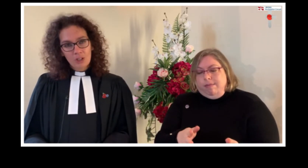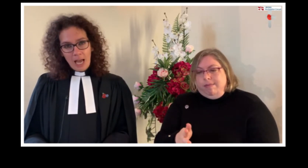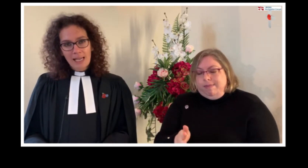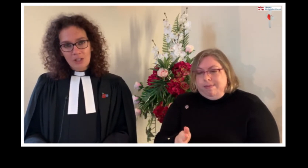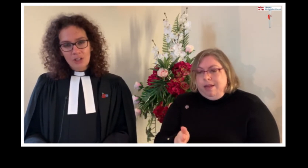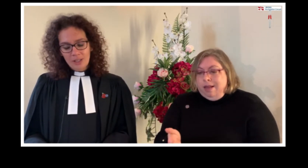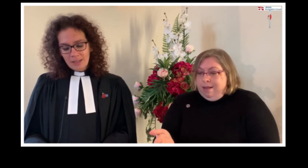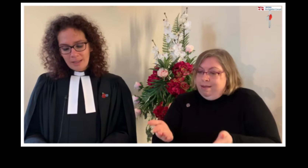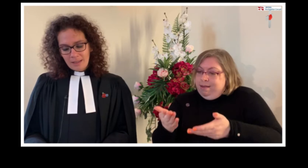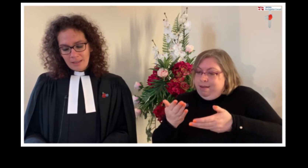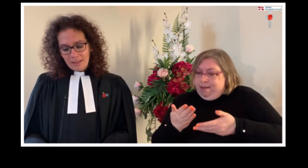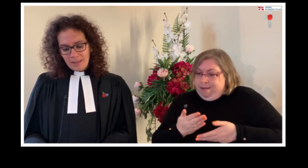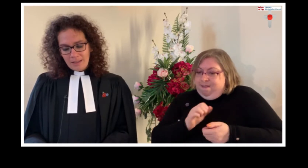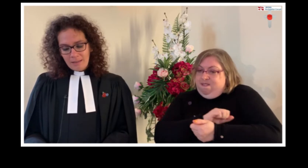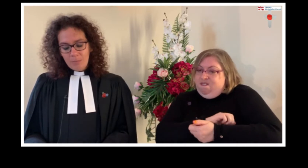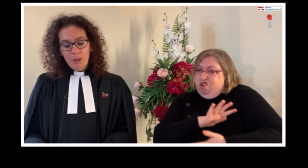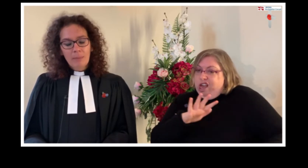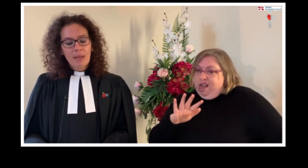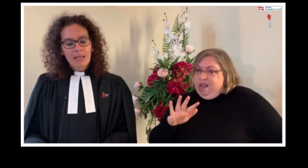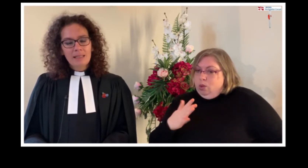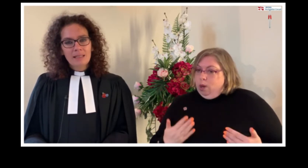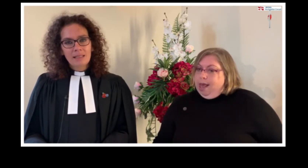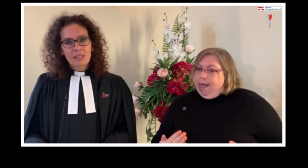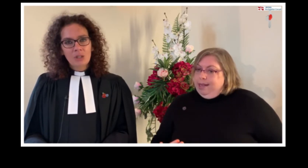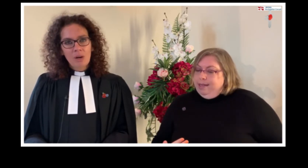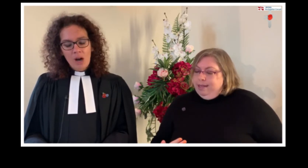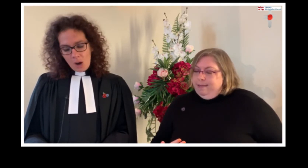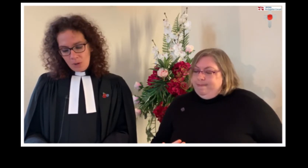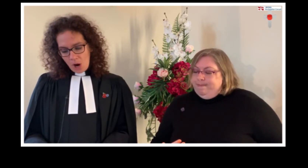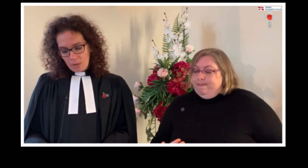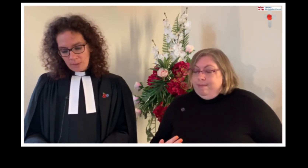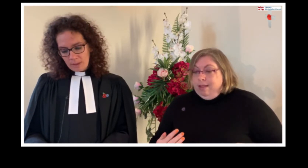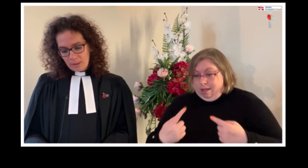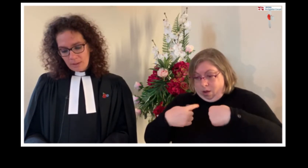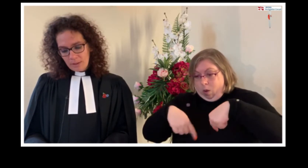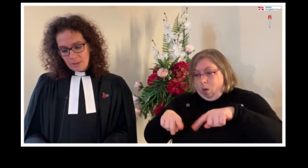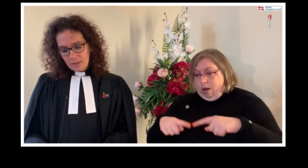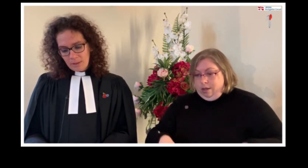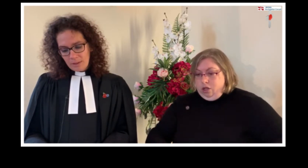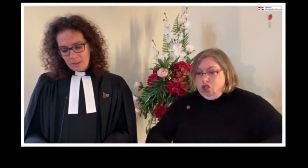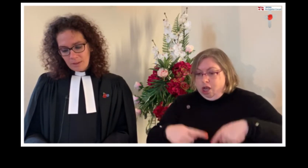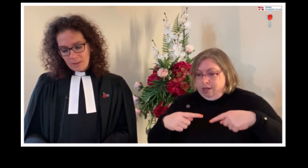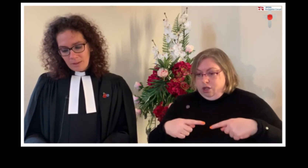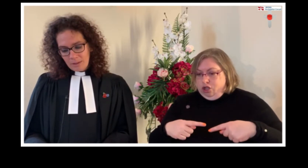But we are challenged to bring peace into our own homes,